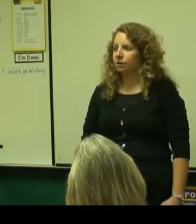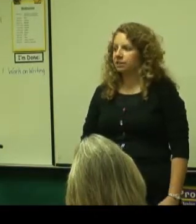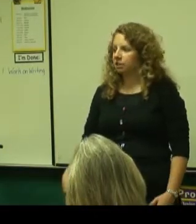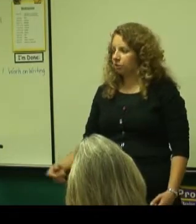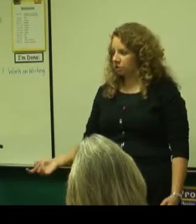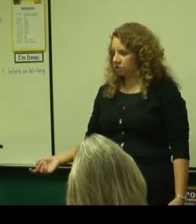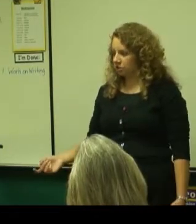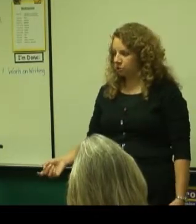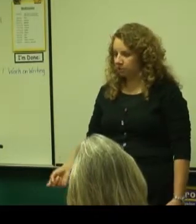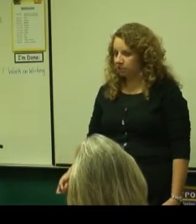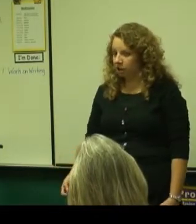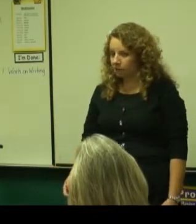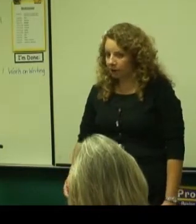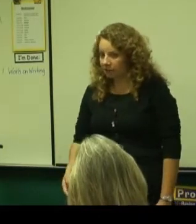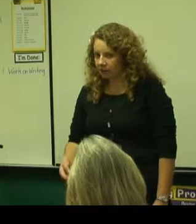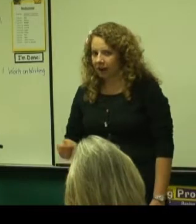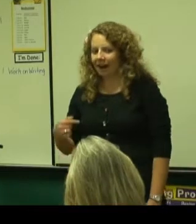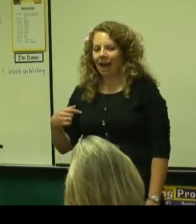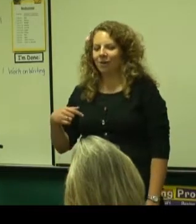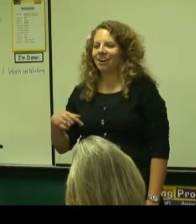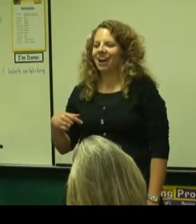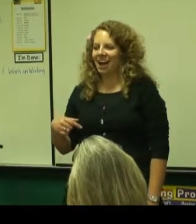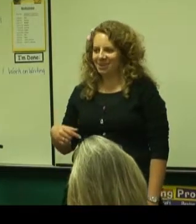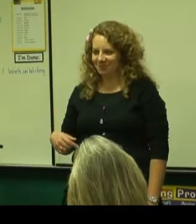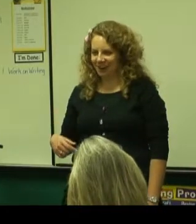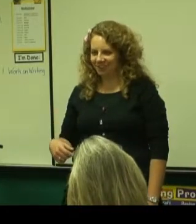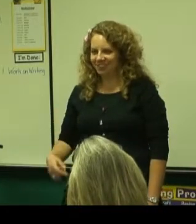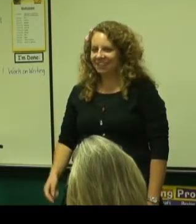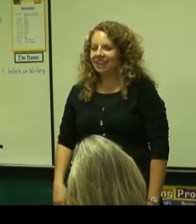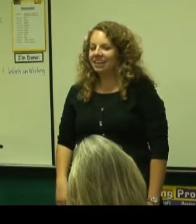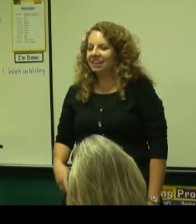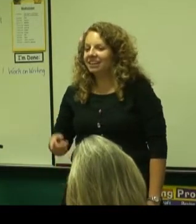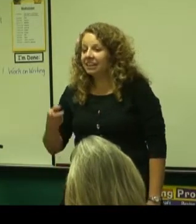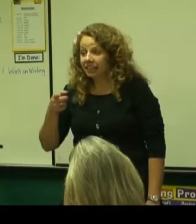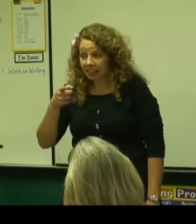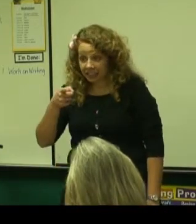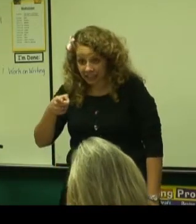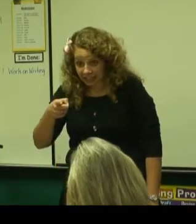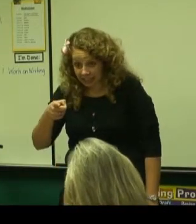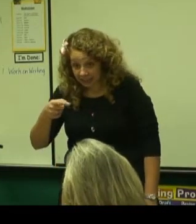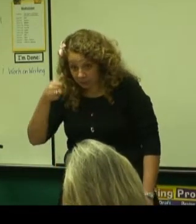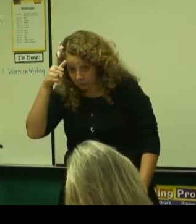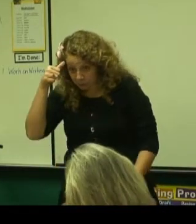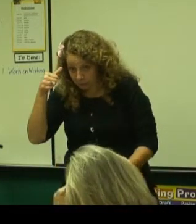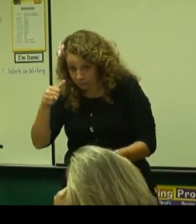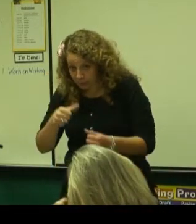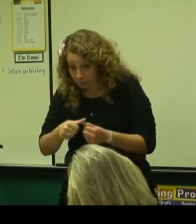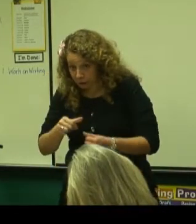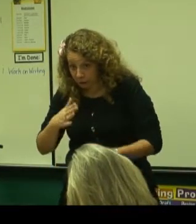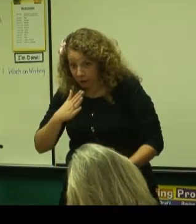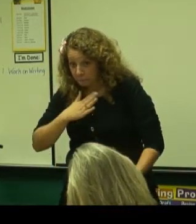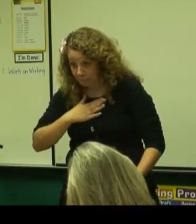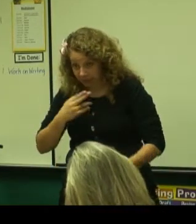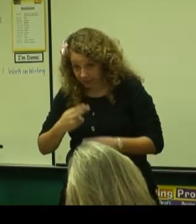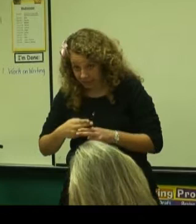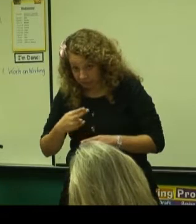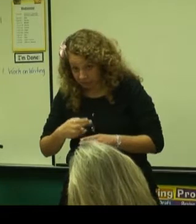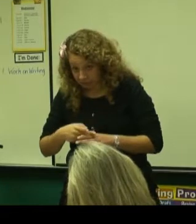asking questions. We raise our eyebrows. He remember my name,